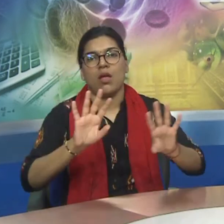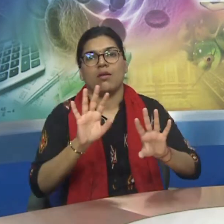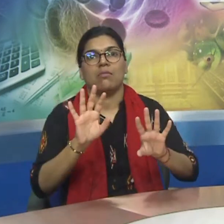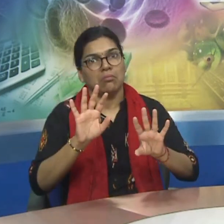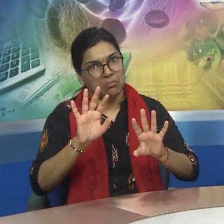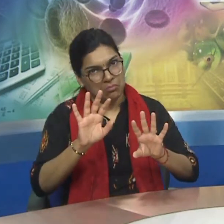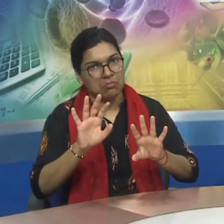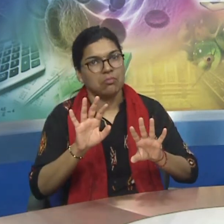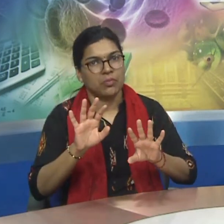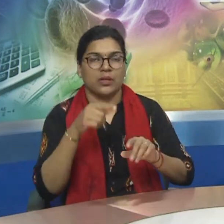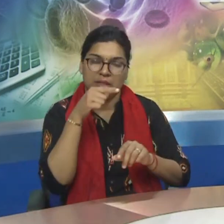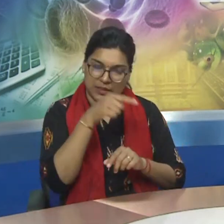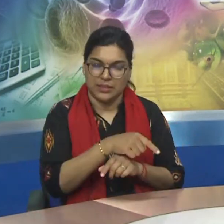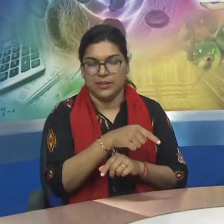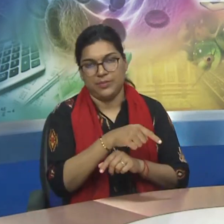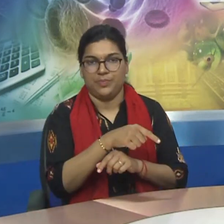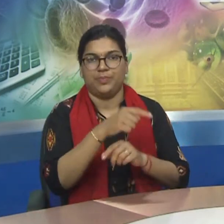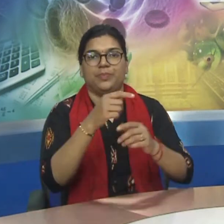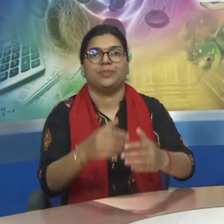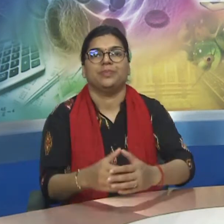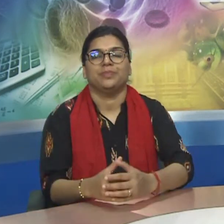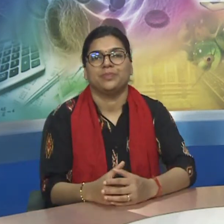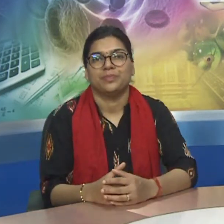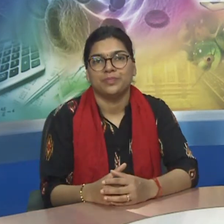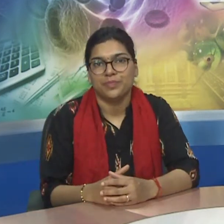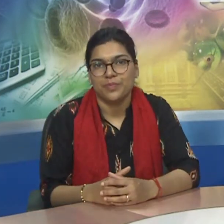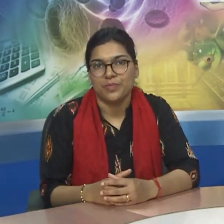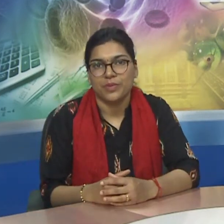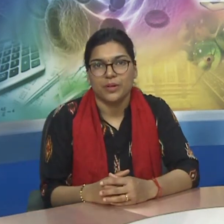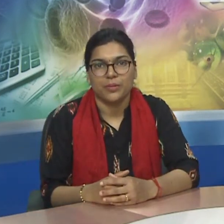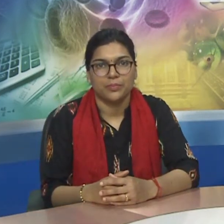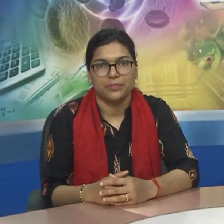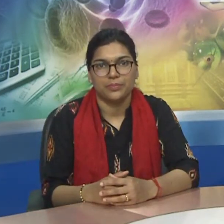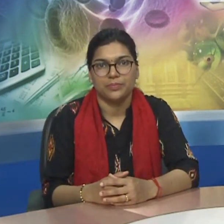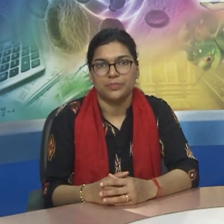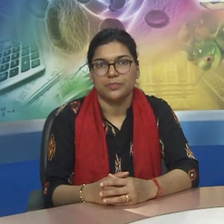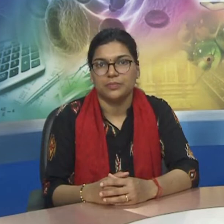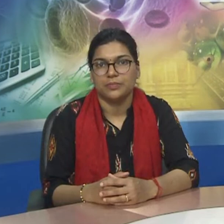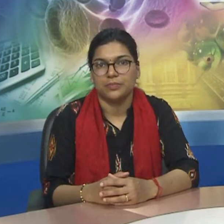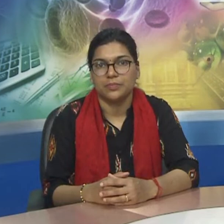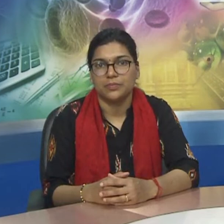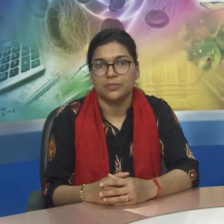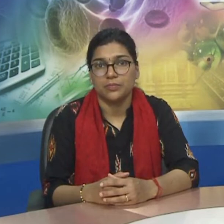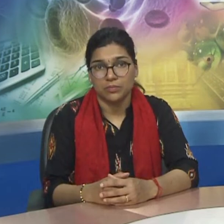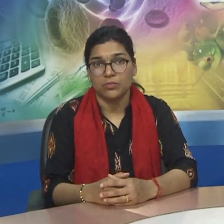So it is all number and text, date and time, or anything as per your requirement.